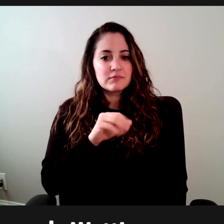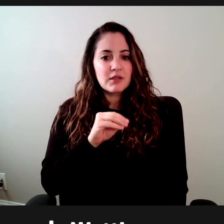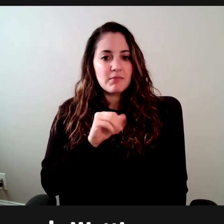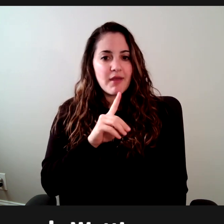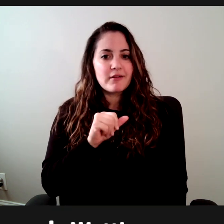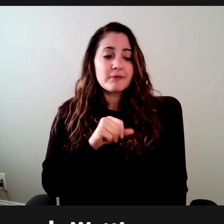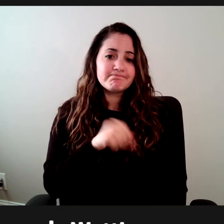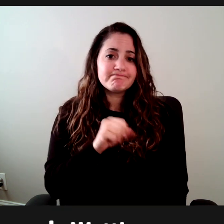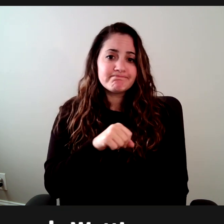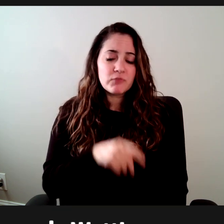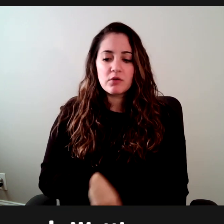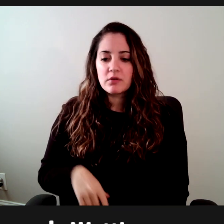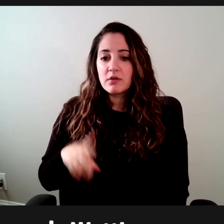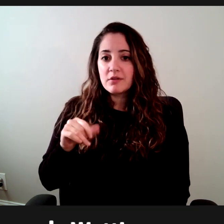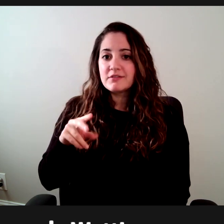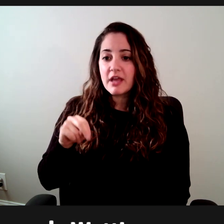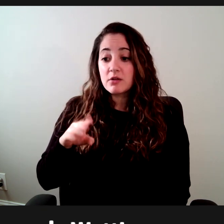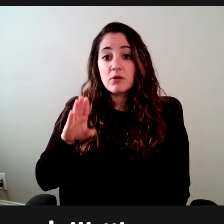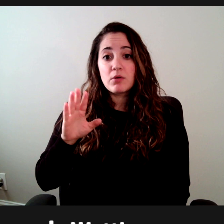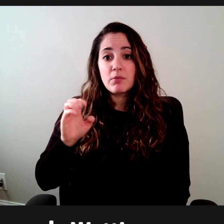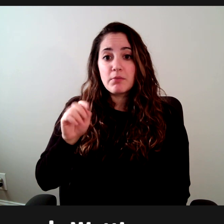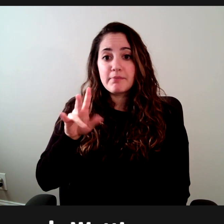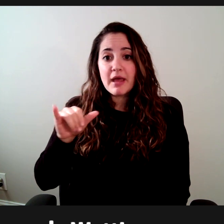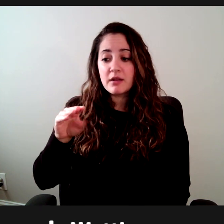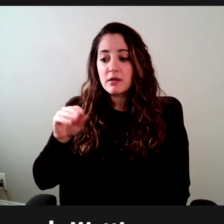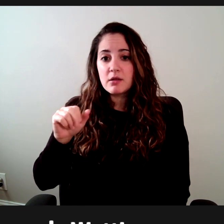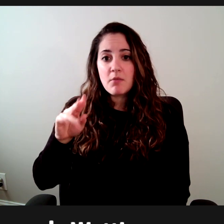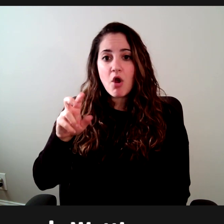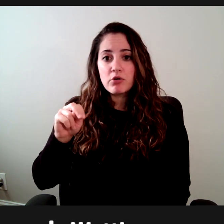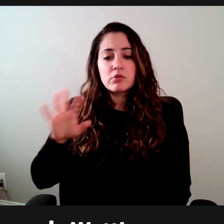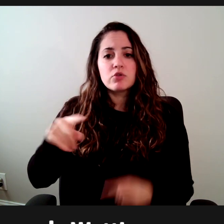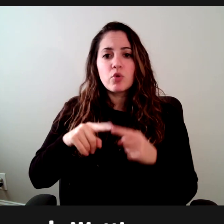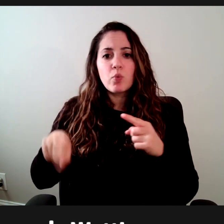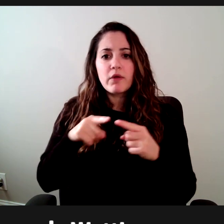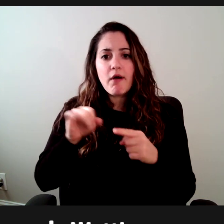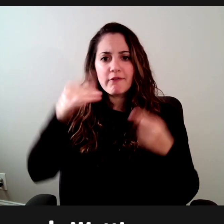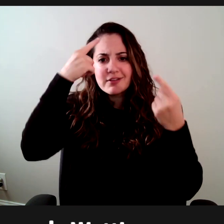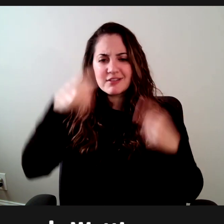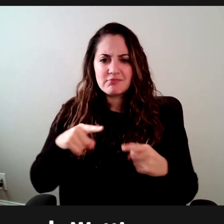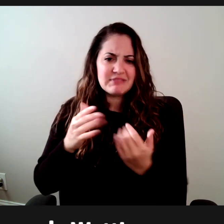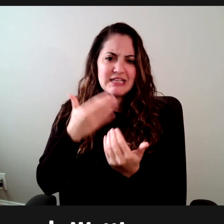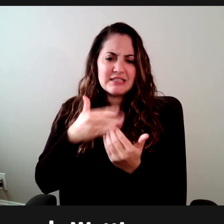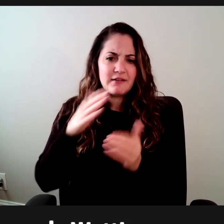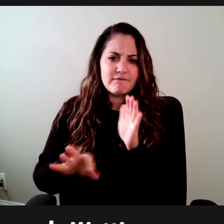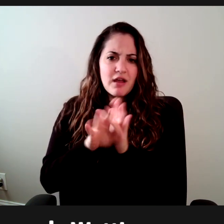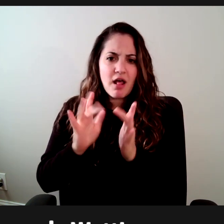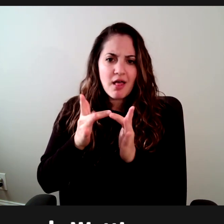Yeah. Yeah. Good. So Betty Martin's Wheel of Consent, easy to access online. People will be able to